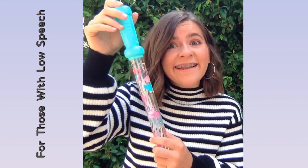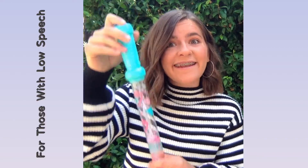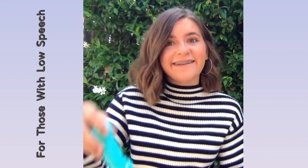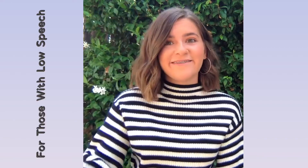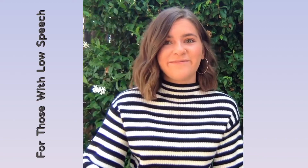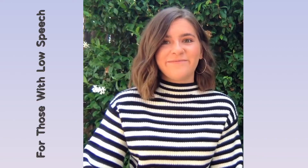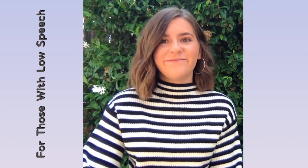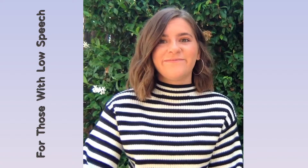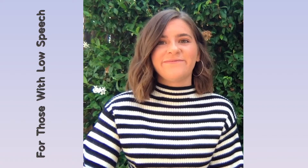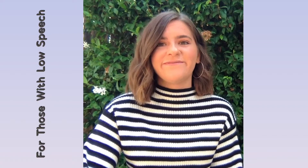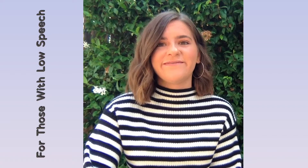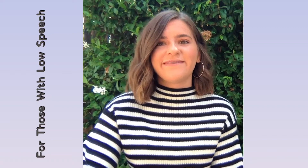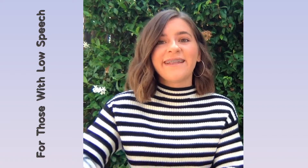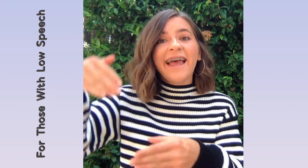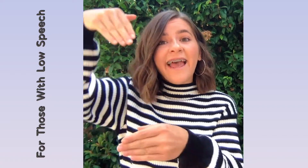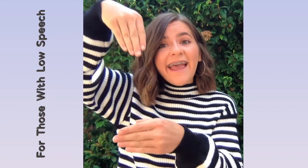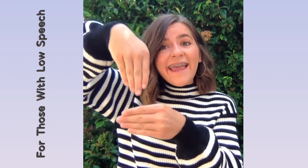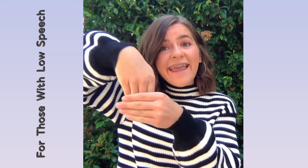In.